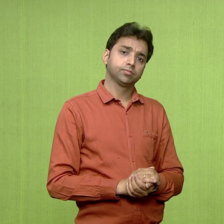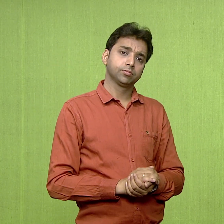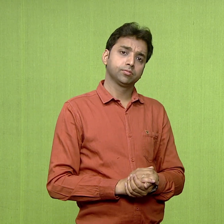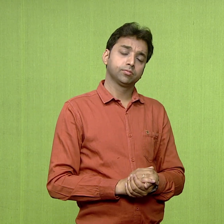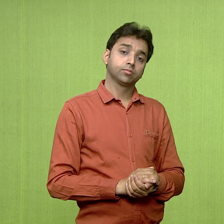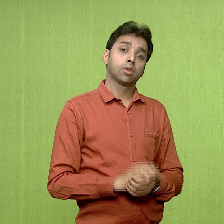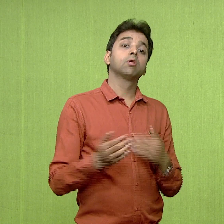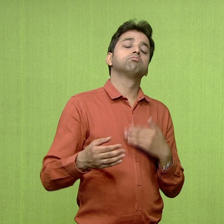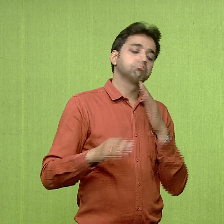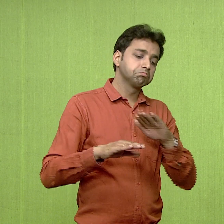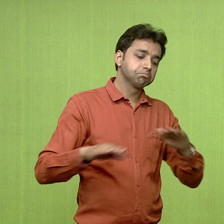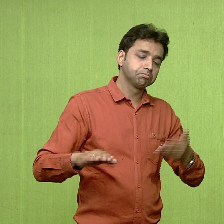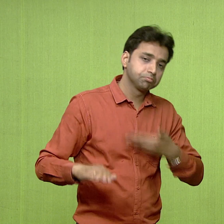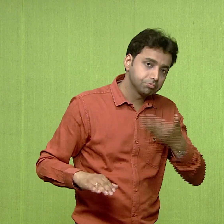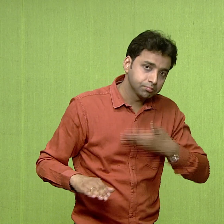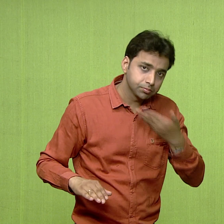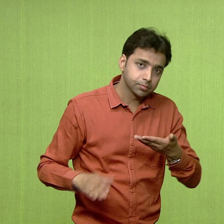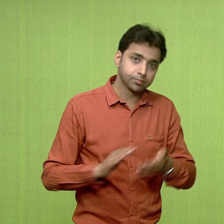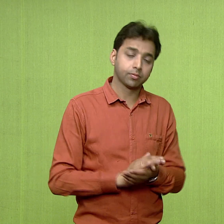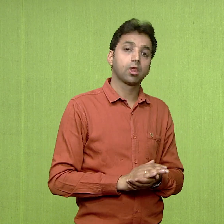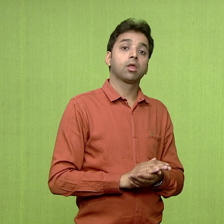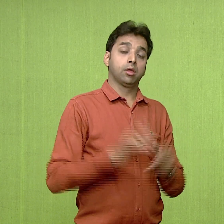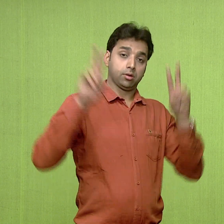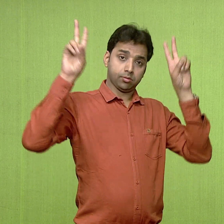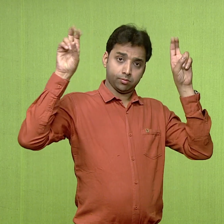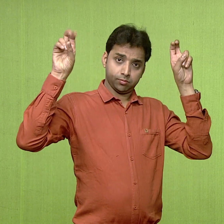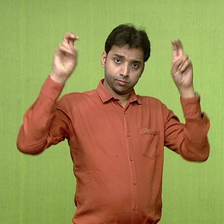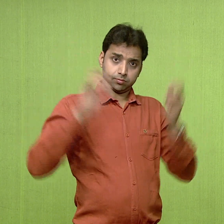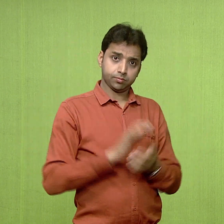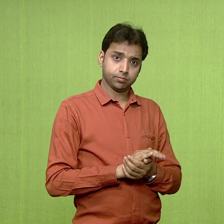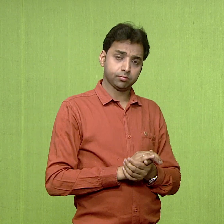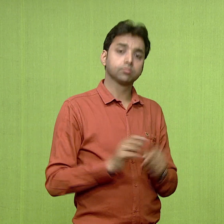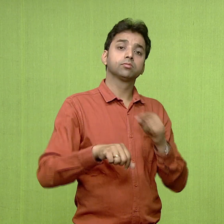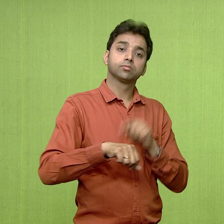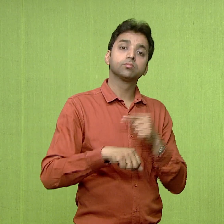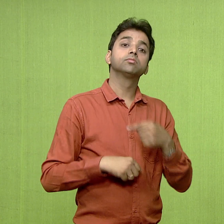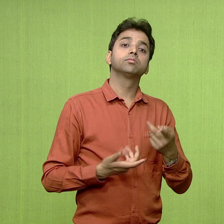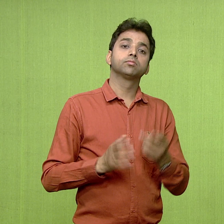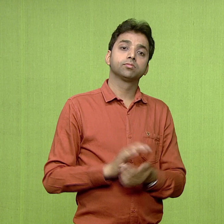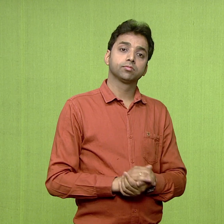to the students, subjects like